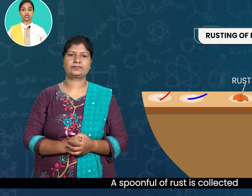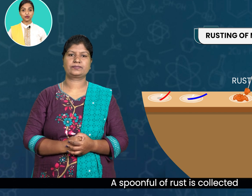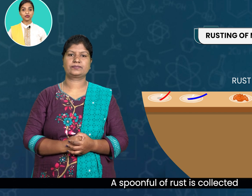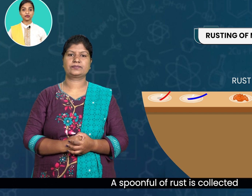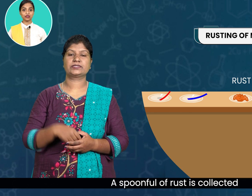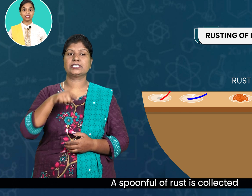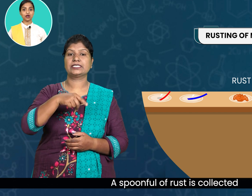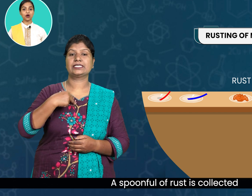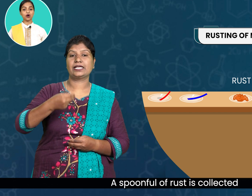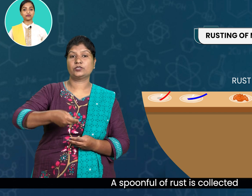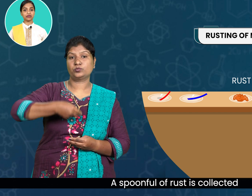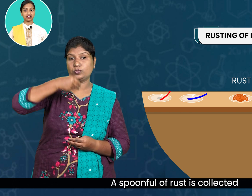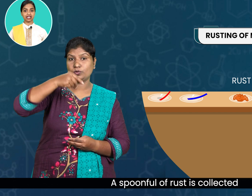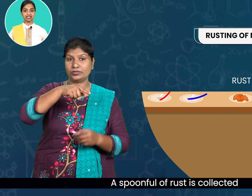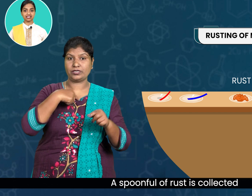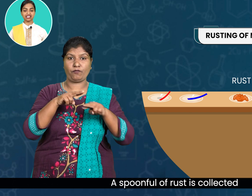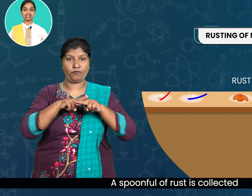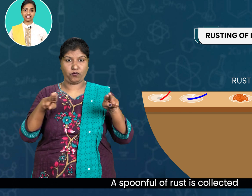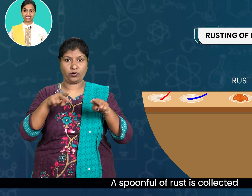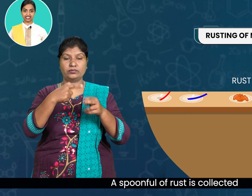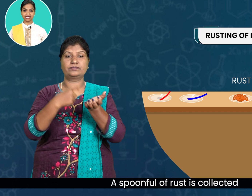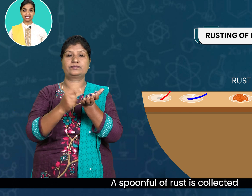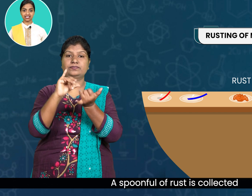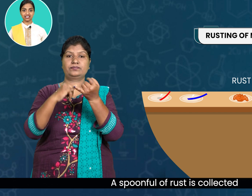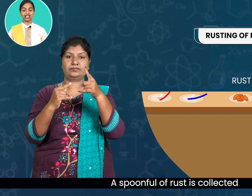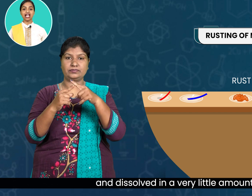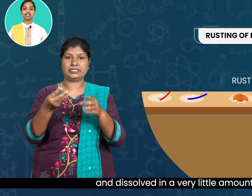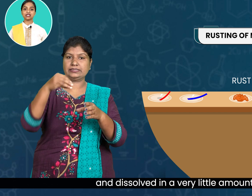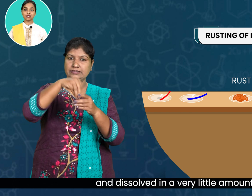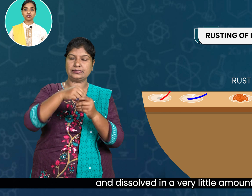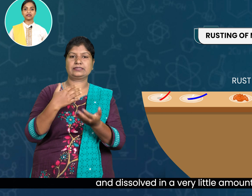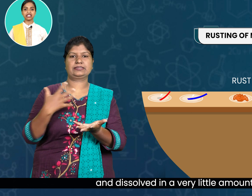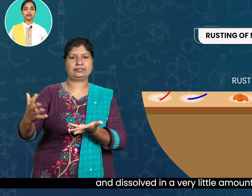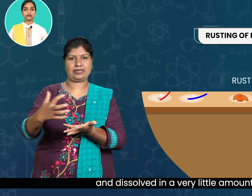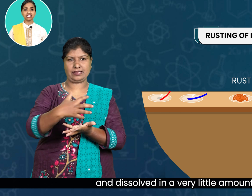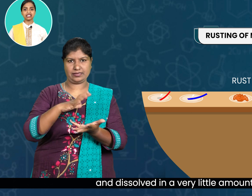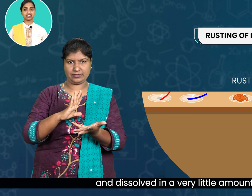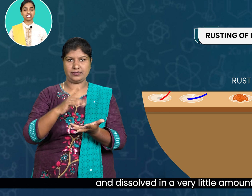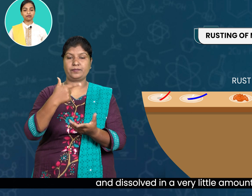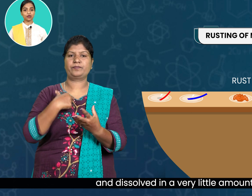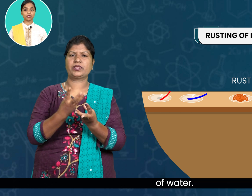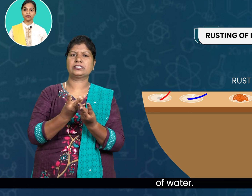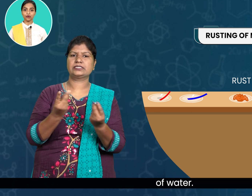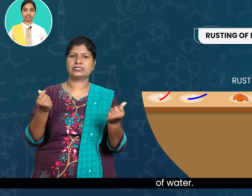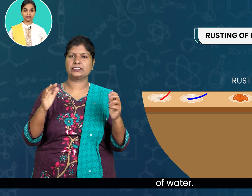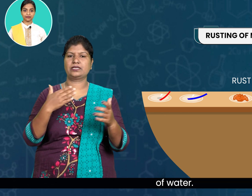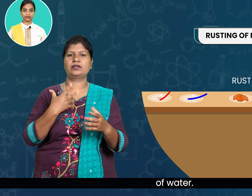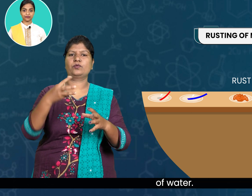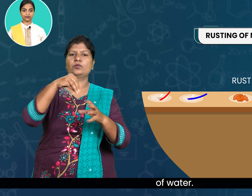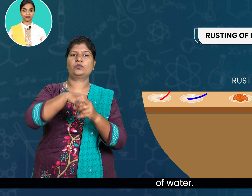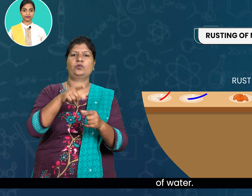A spoonful of rust is collected and dissolved in a very little amount of